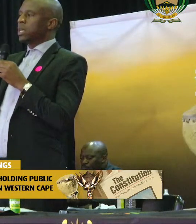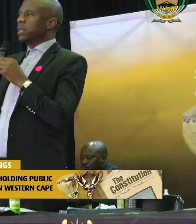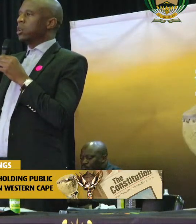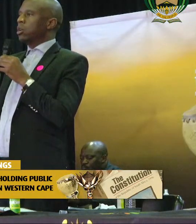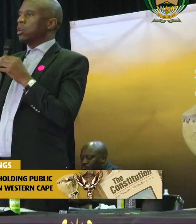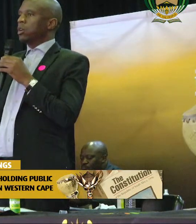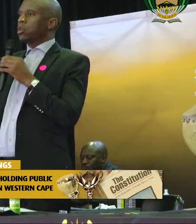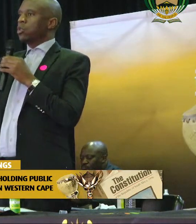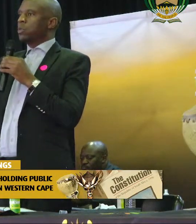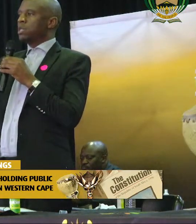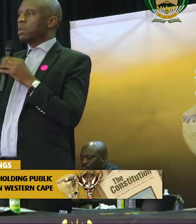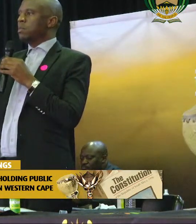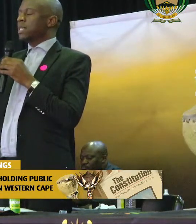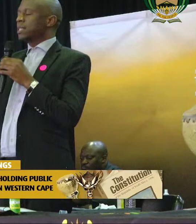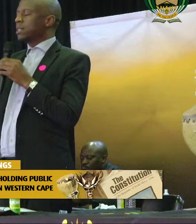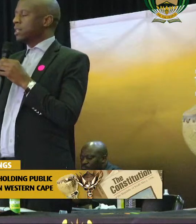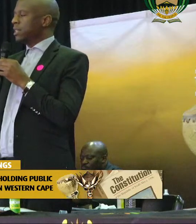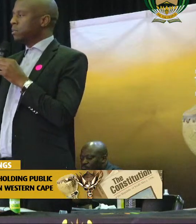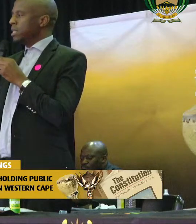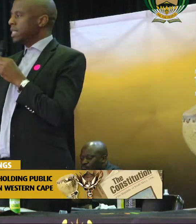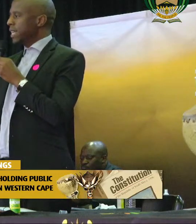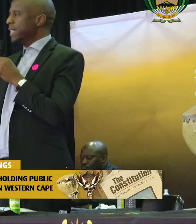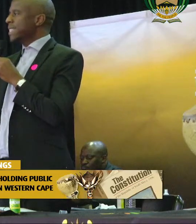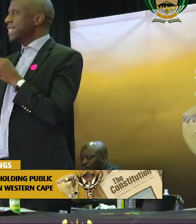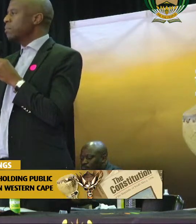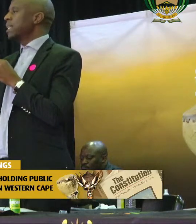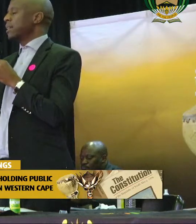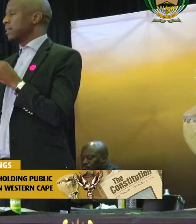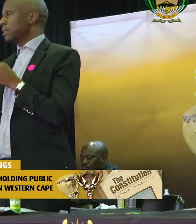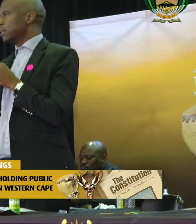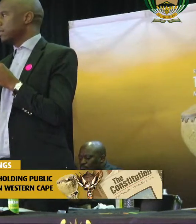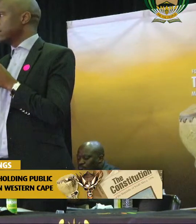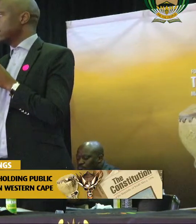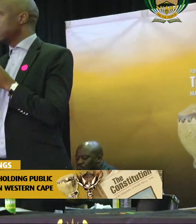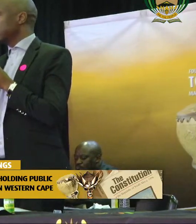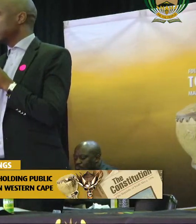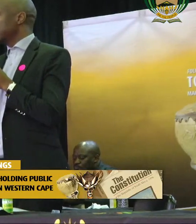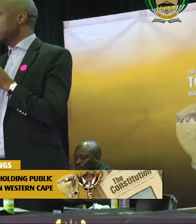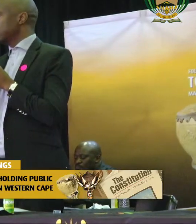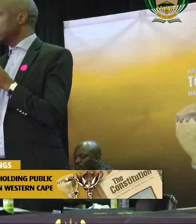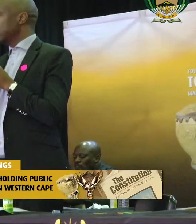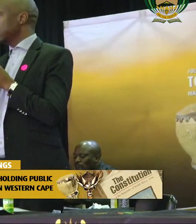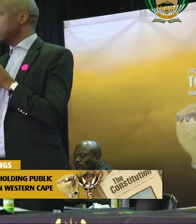to say community members, they've been saying the same thing.